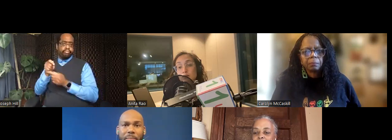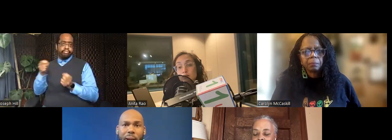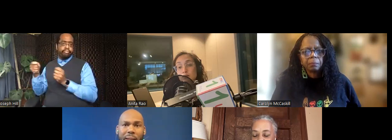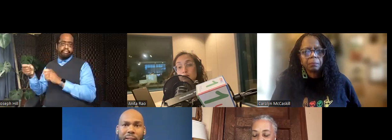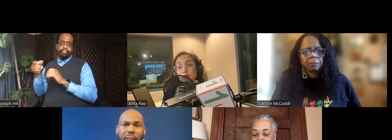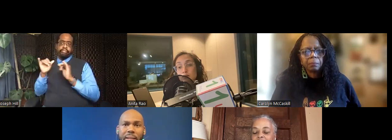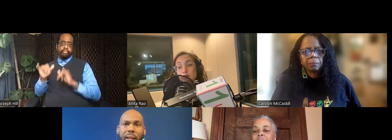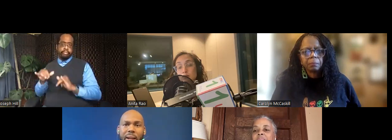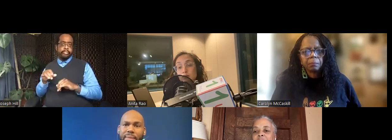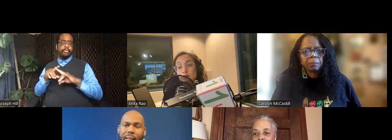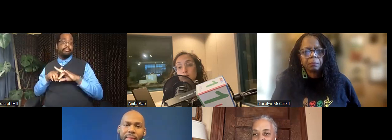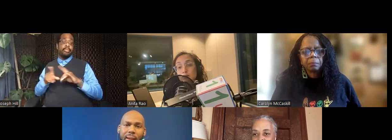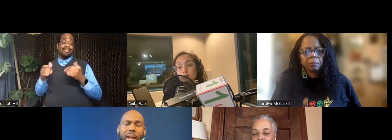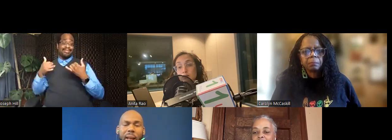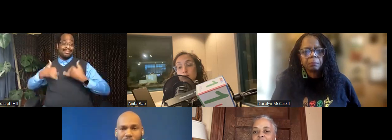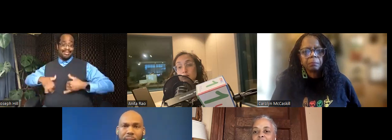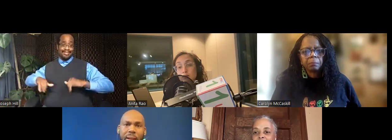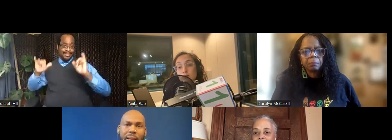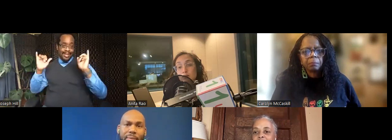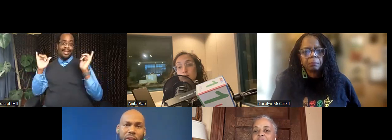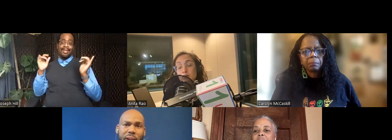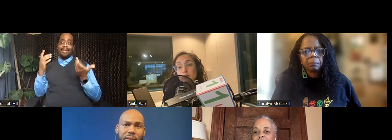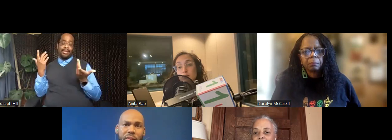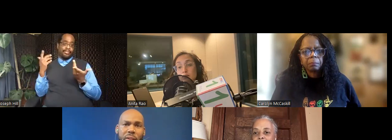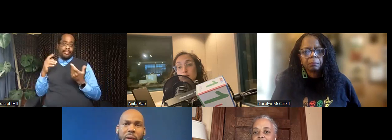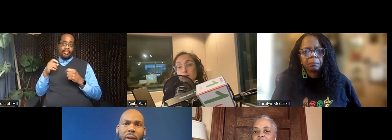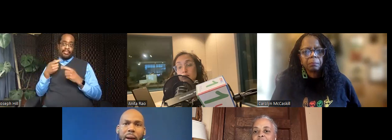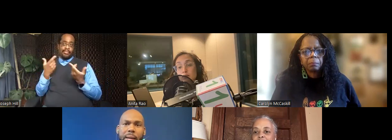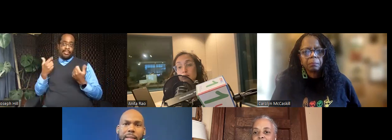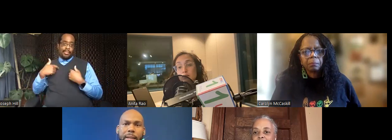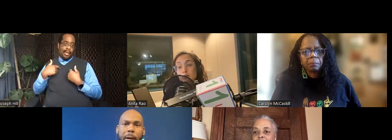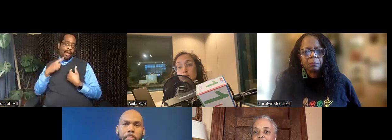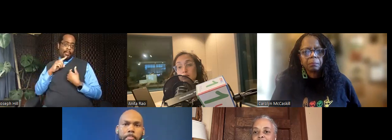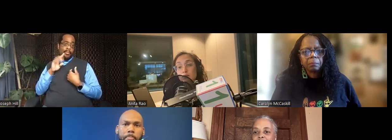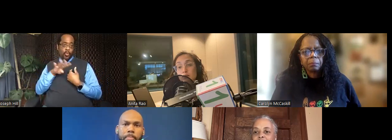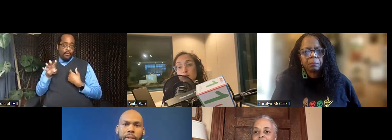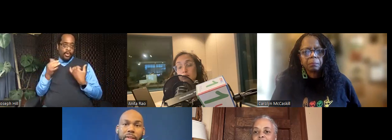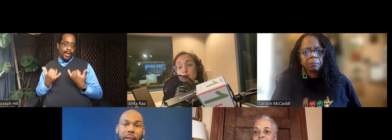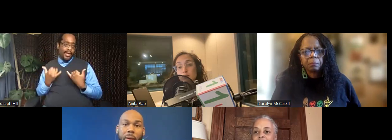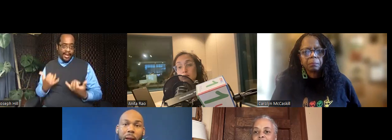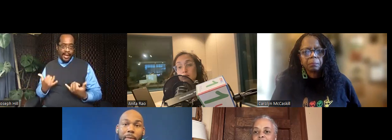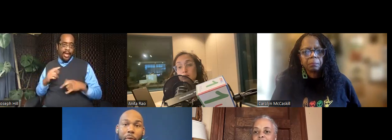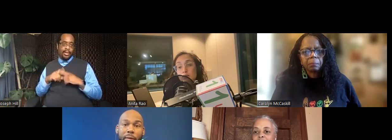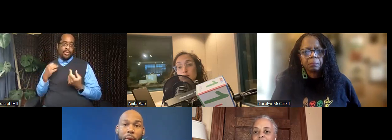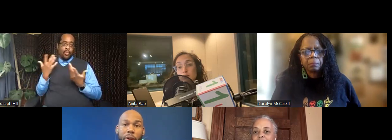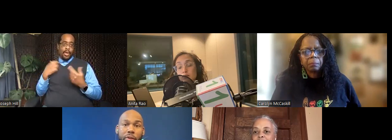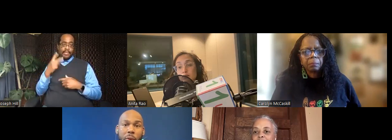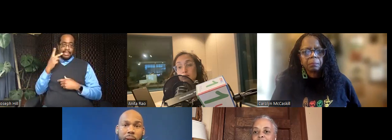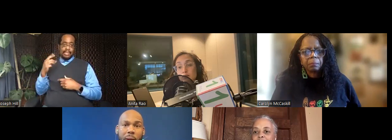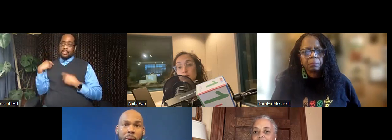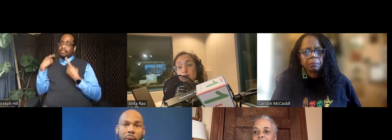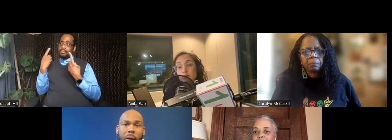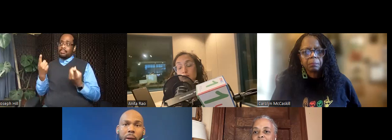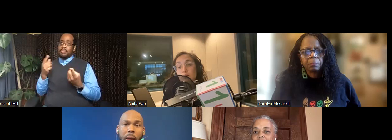in education practices. A lot of those things have changed. And still, I'm